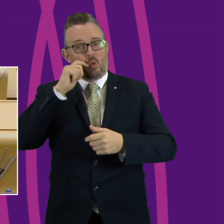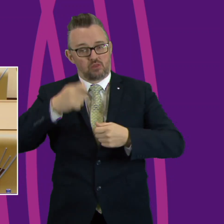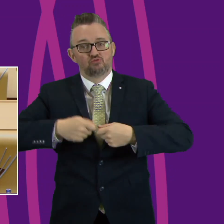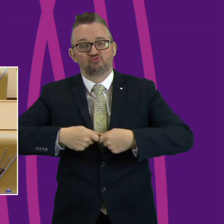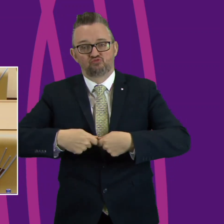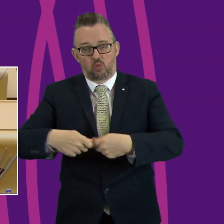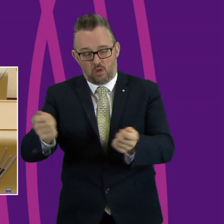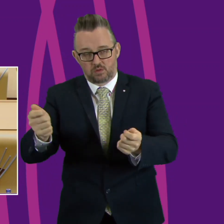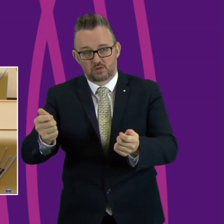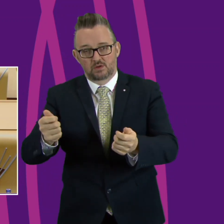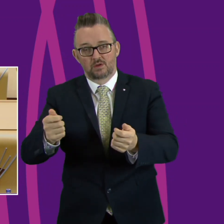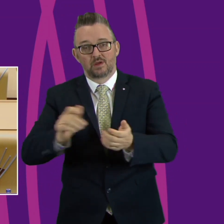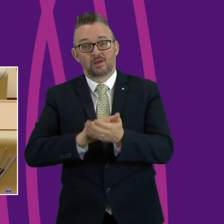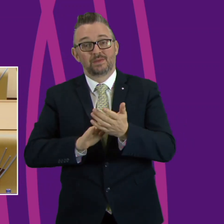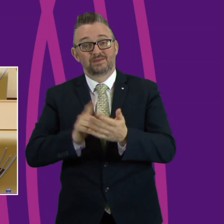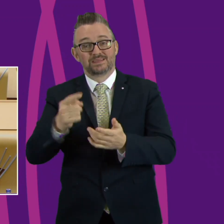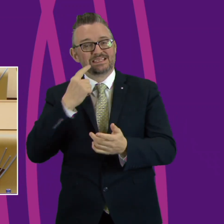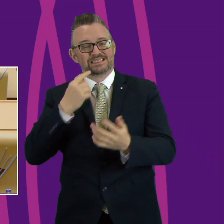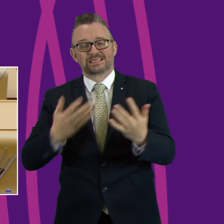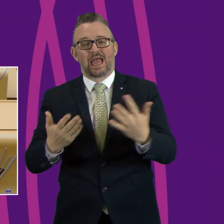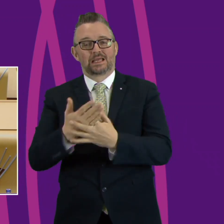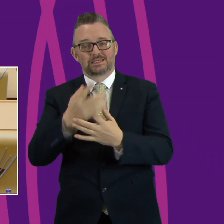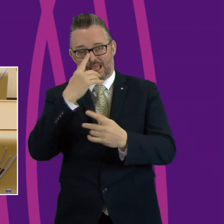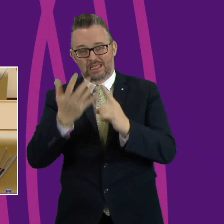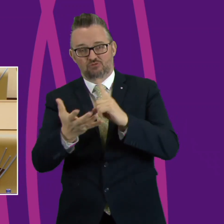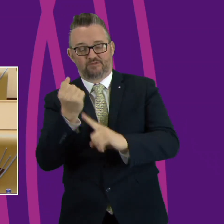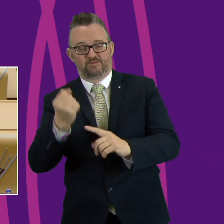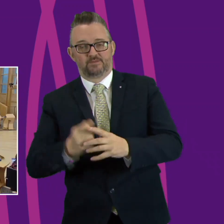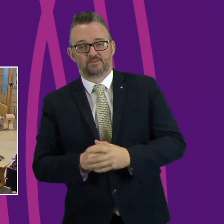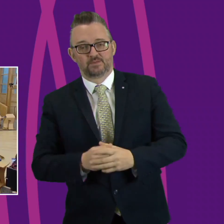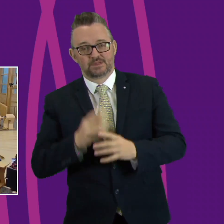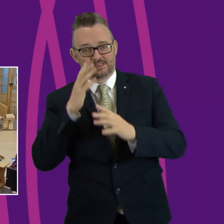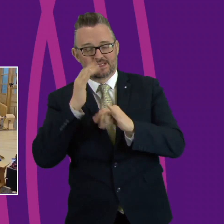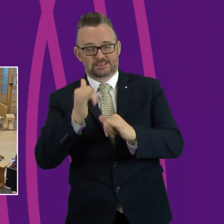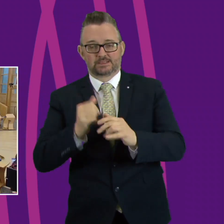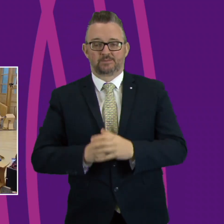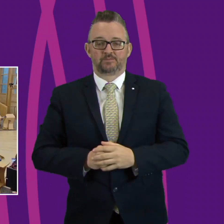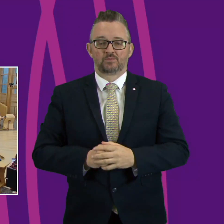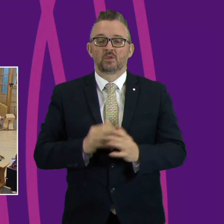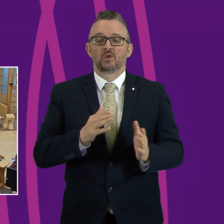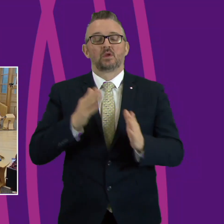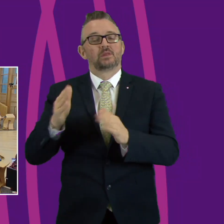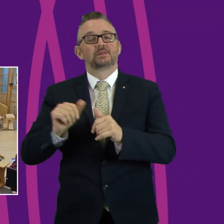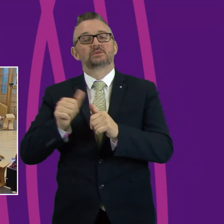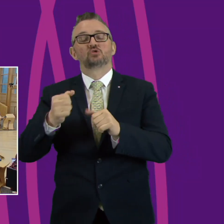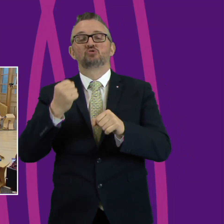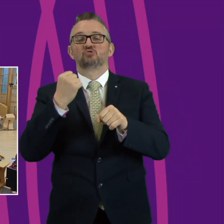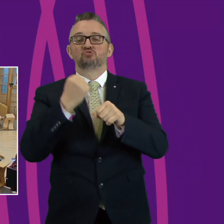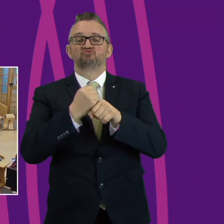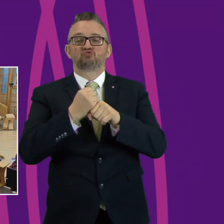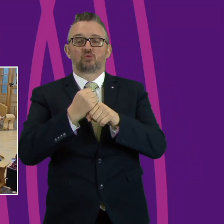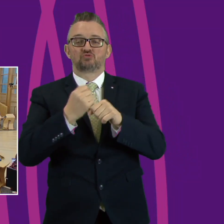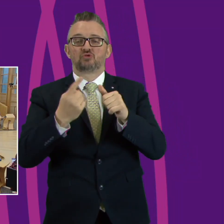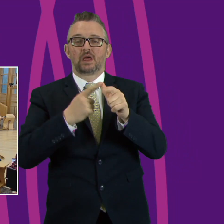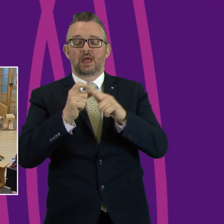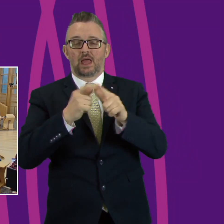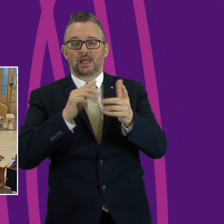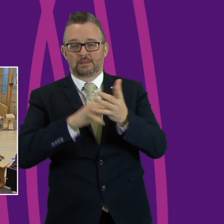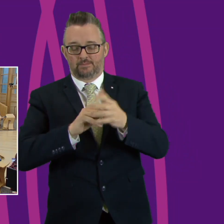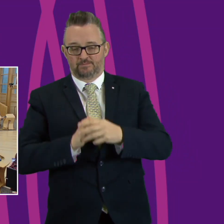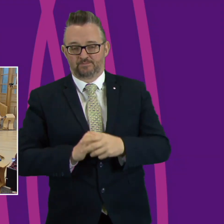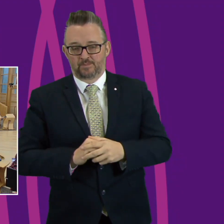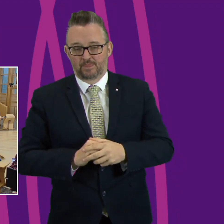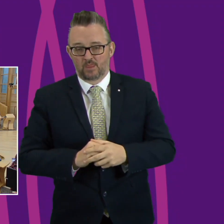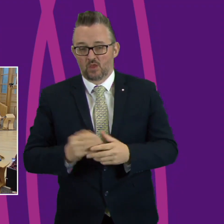of course makes ease of access much simpler. Thank you very much. George Adam, to be followed by Brian Whittle. Thank you,